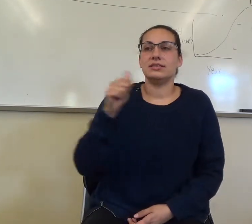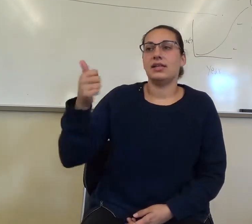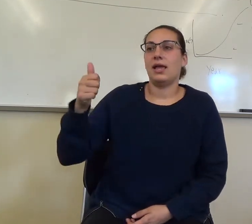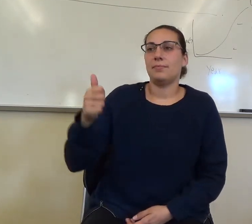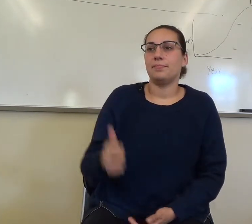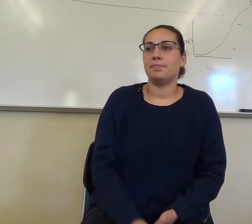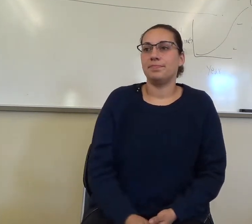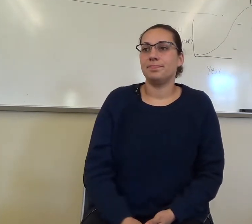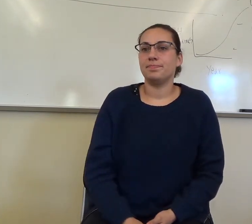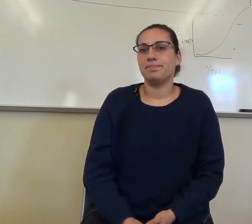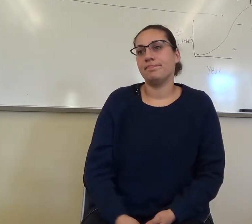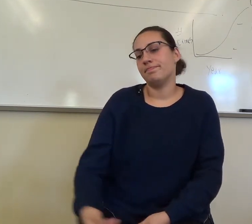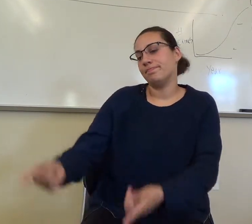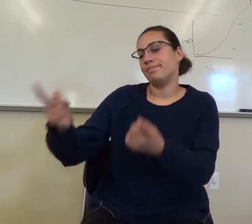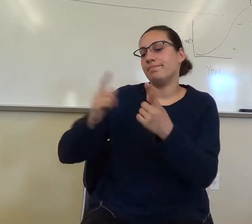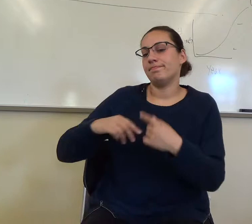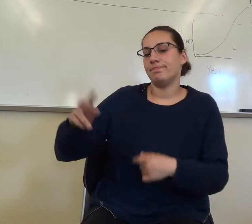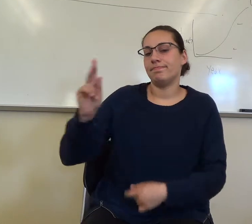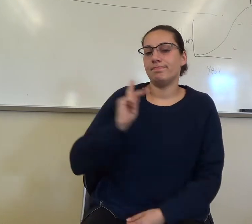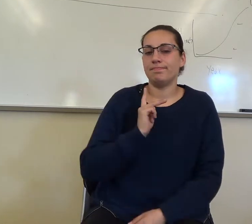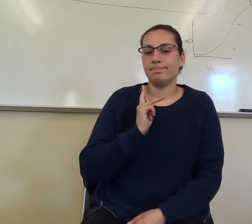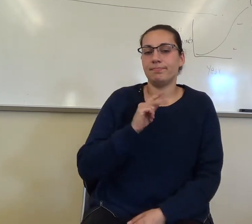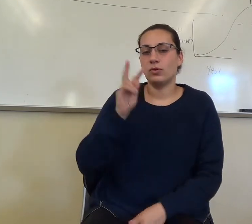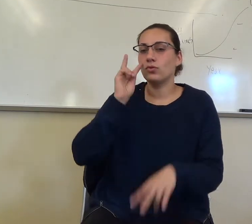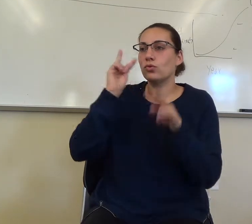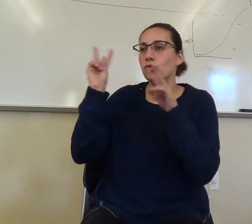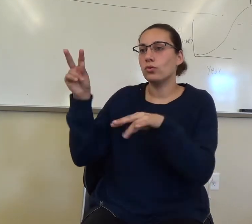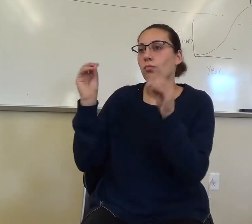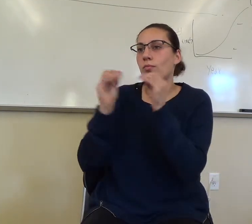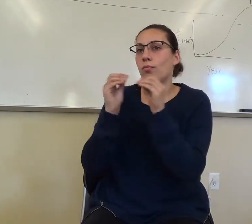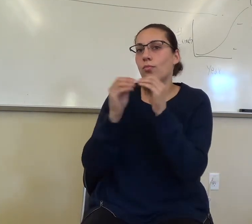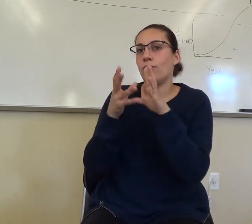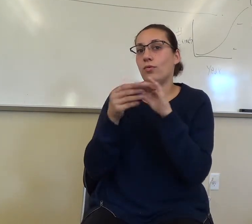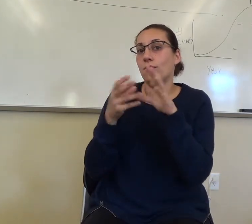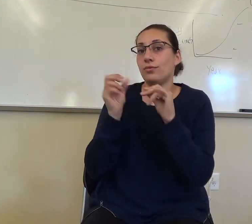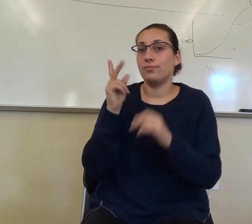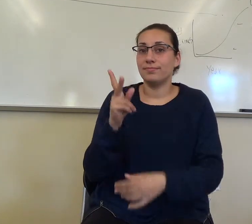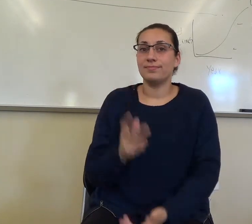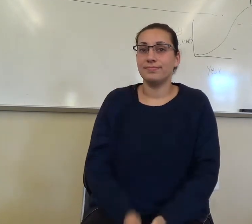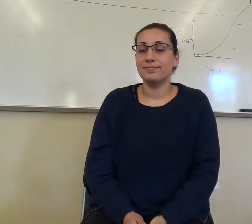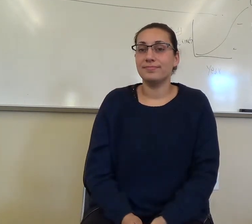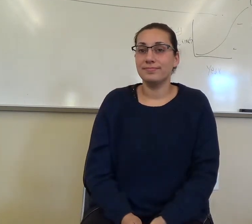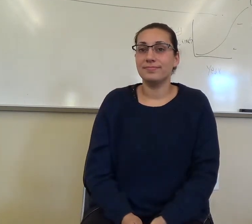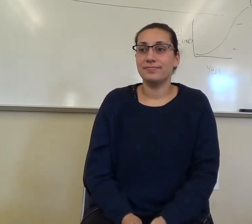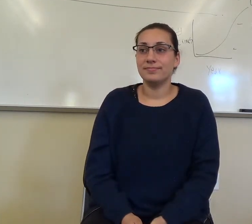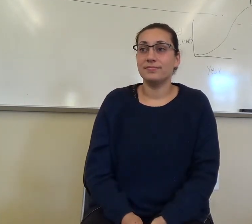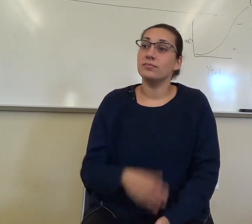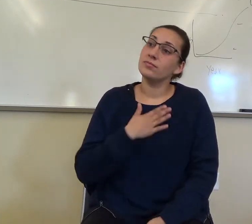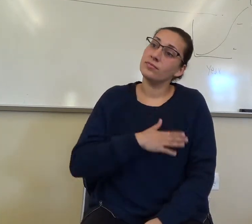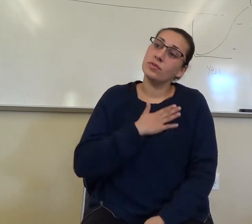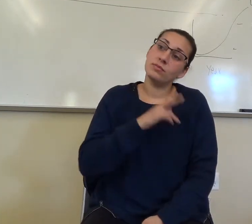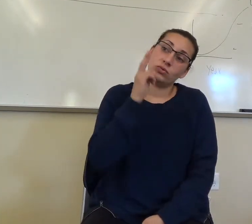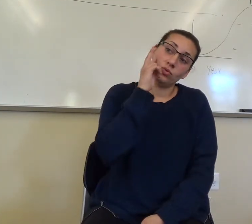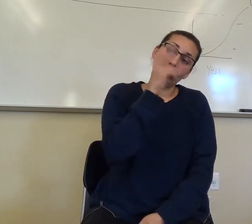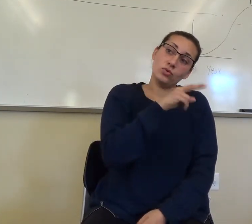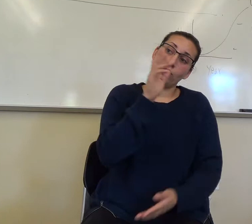we'll come back and look at some more of these. Okay, and do come up and look at this reading center thing.